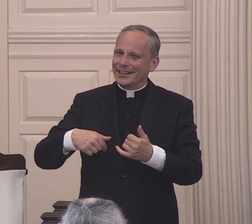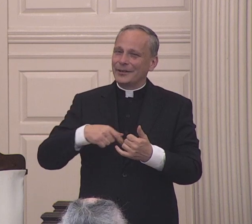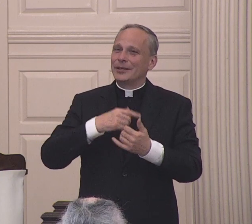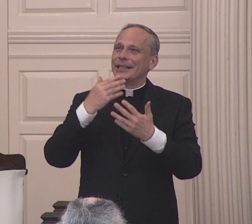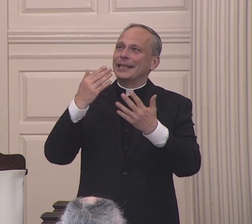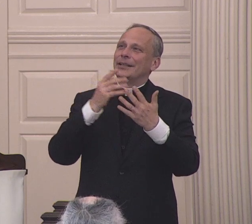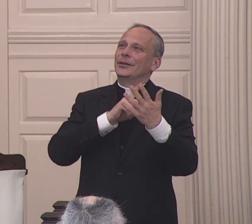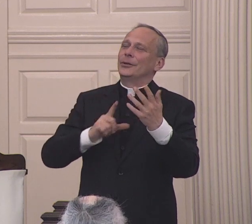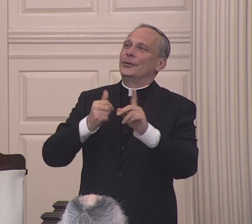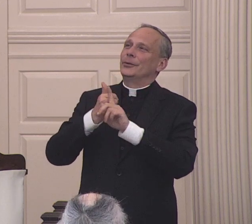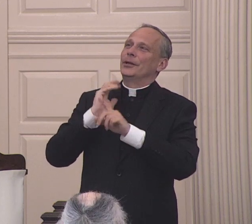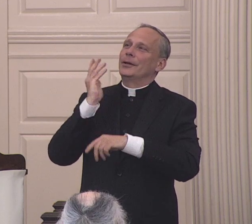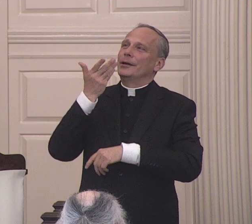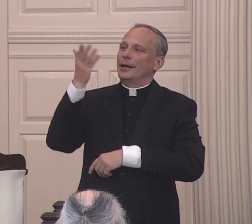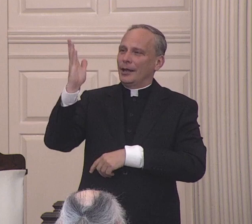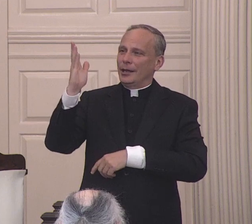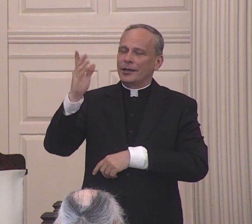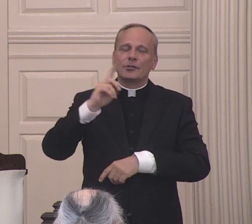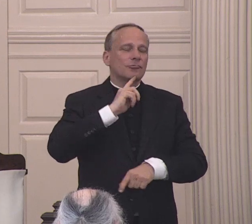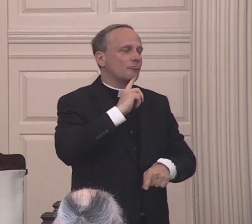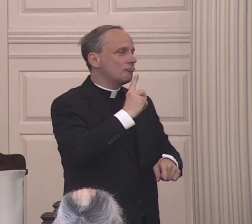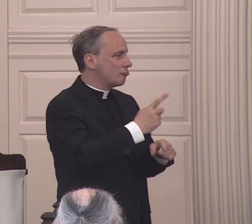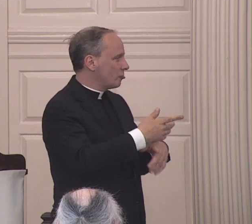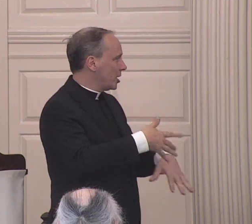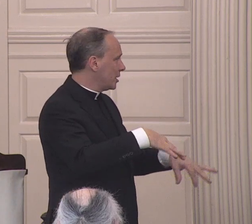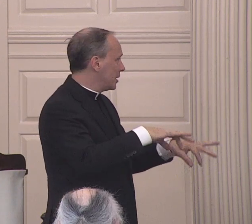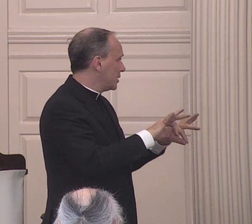Let us give thanks to the Lord our God.